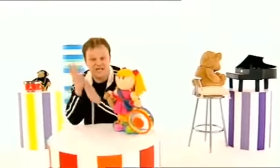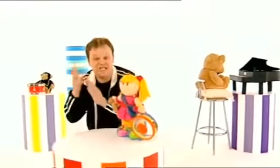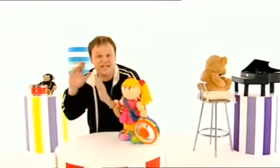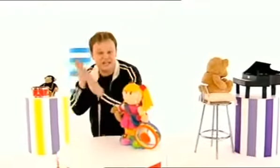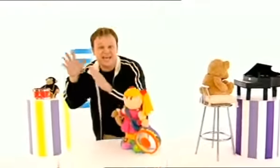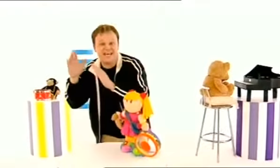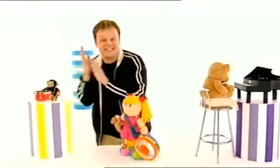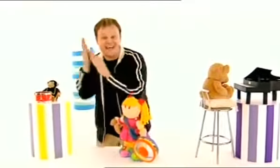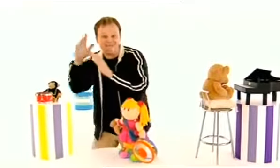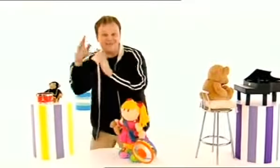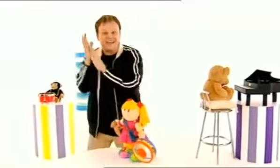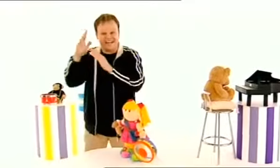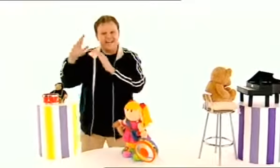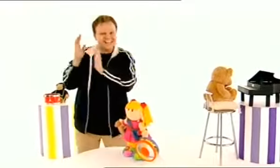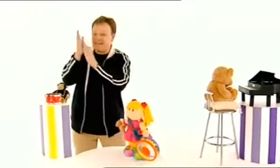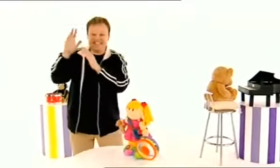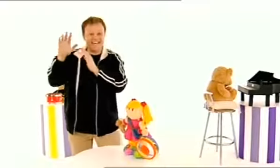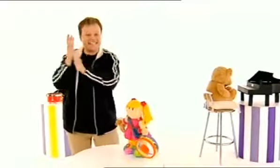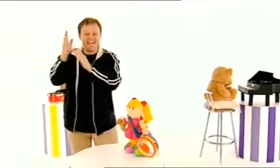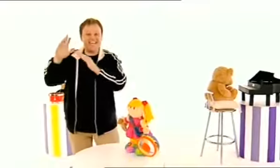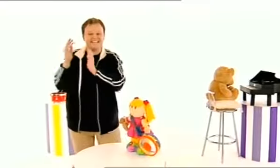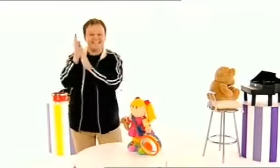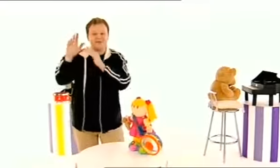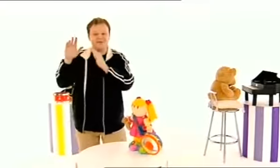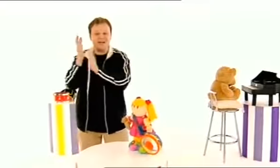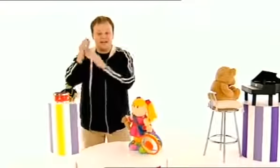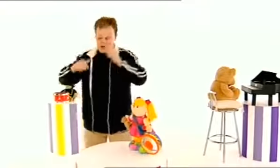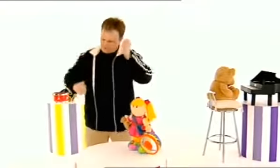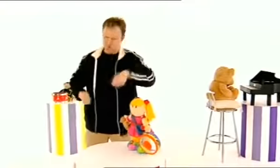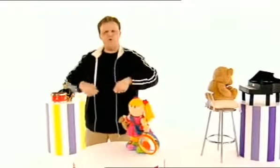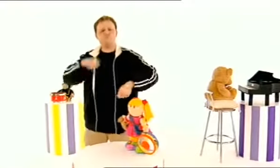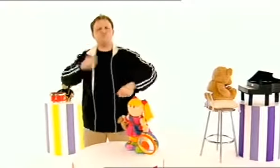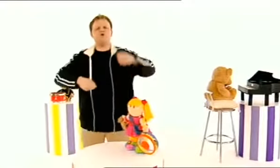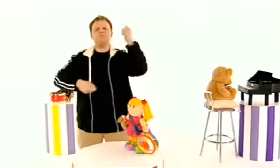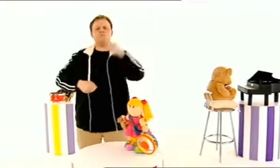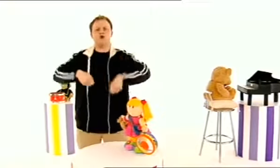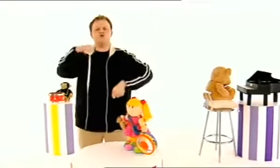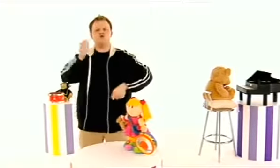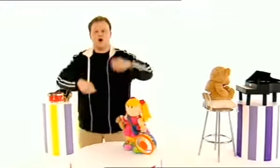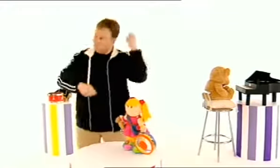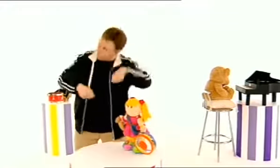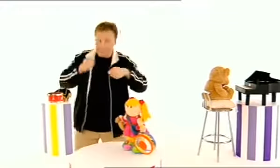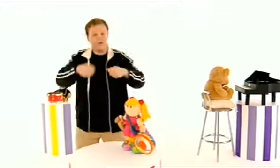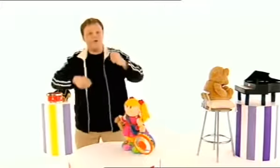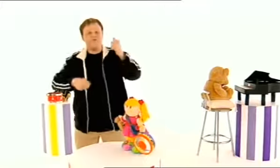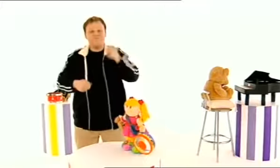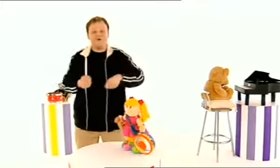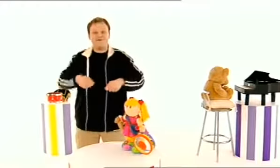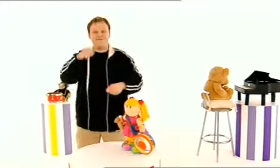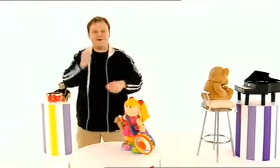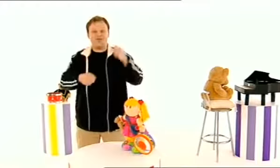Ching, ching, ching, tambourine. Ching, ching, ching, tambourine. Boom, boom, goes the drum. Boom, boom, goes the